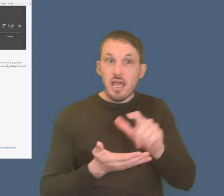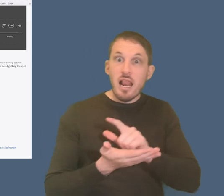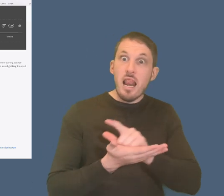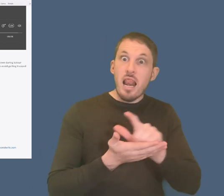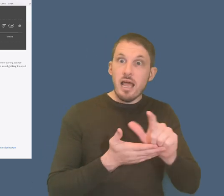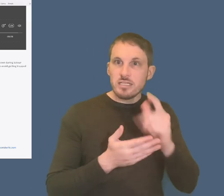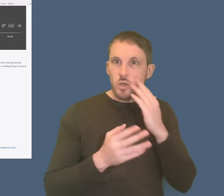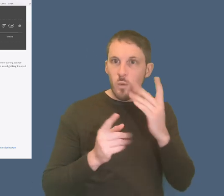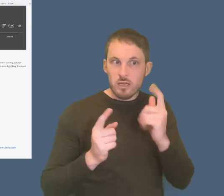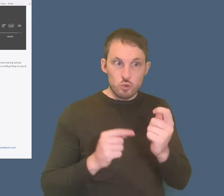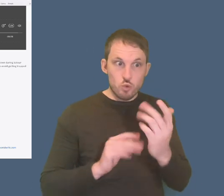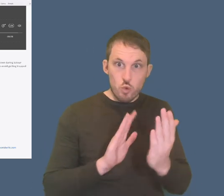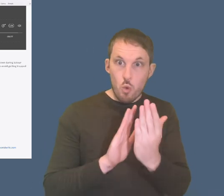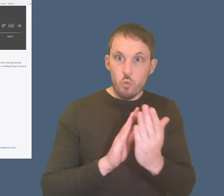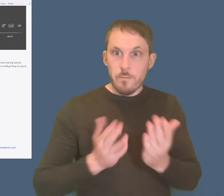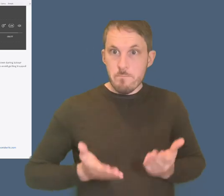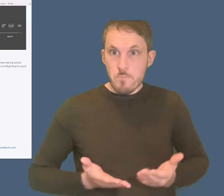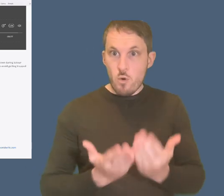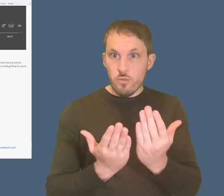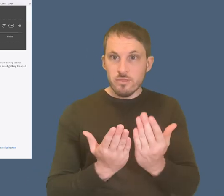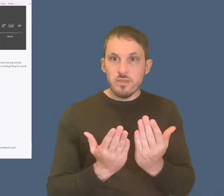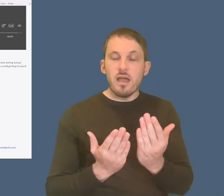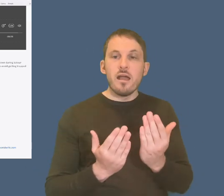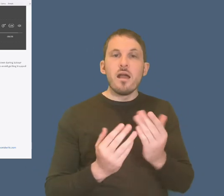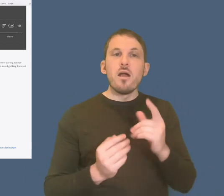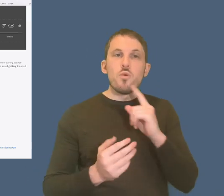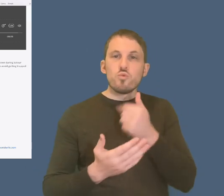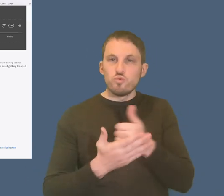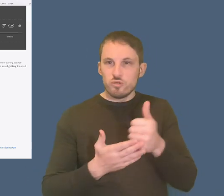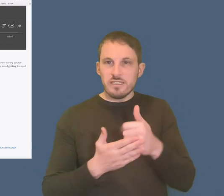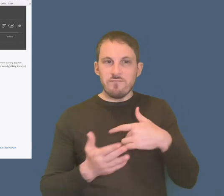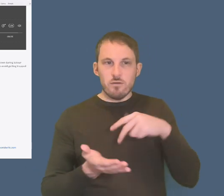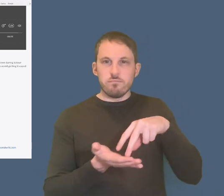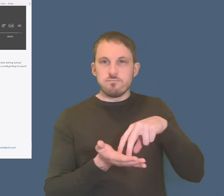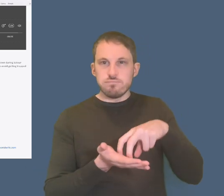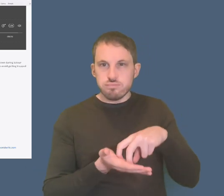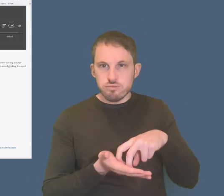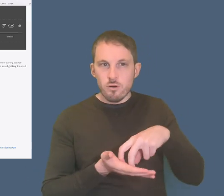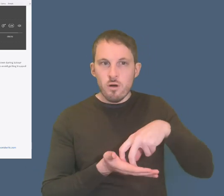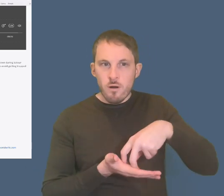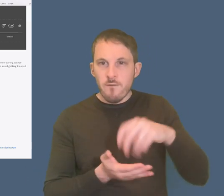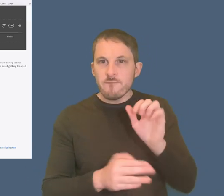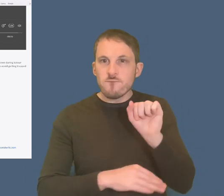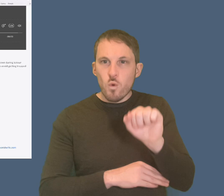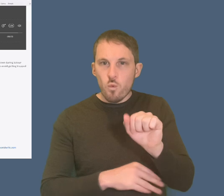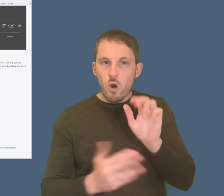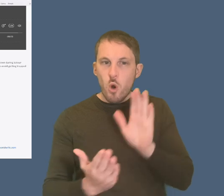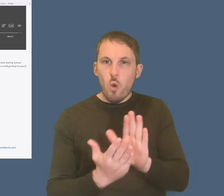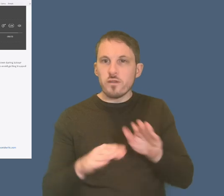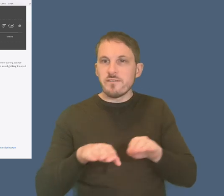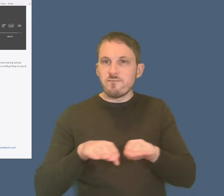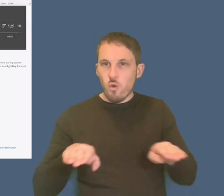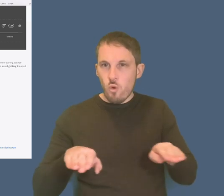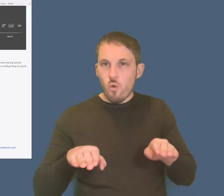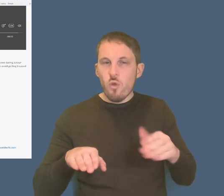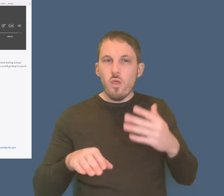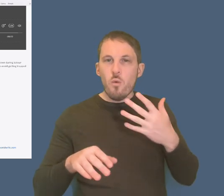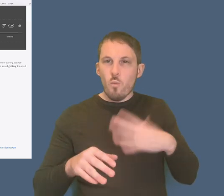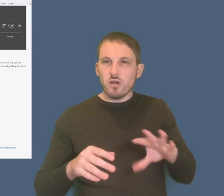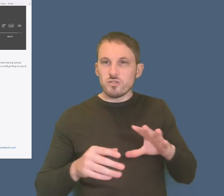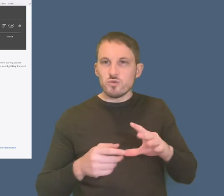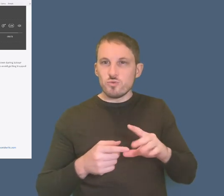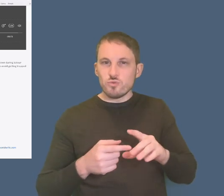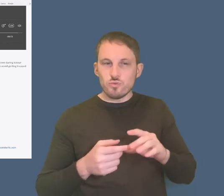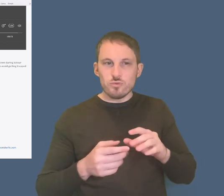birth of the baby gets closer, they'll usually be closer to the floor in a forward-leaning position, and they often want to anchor themselves. So a